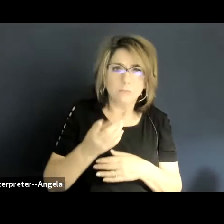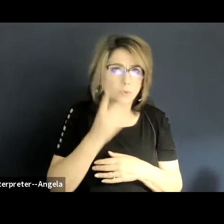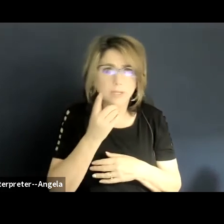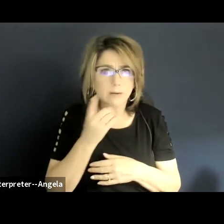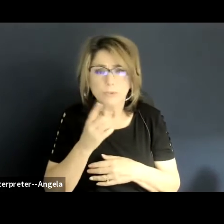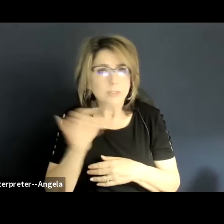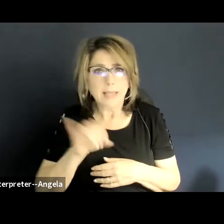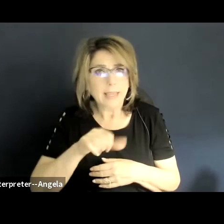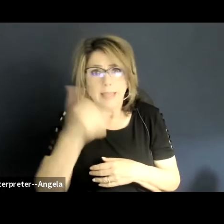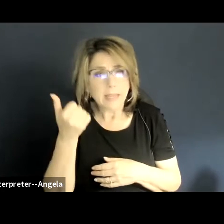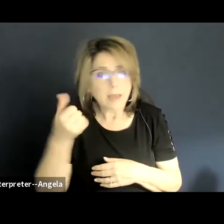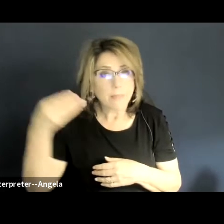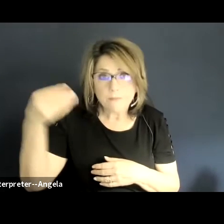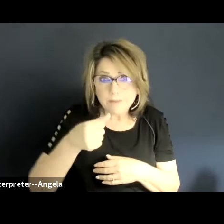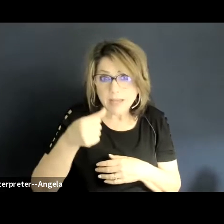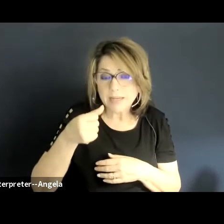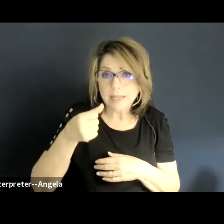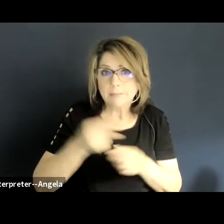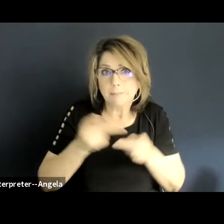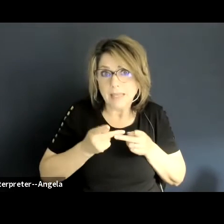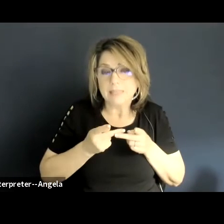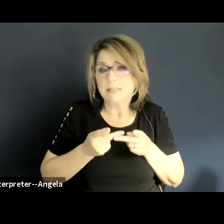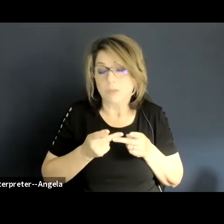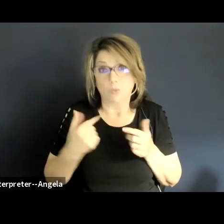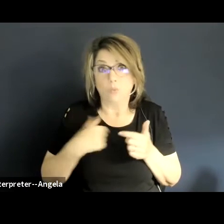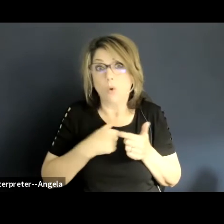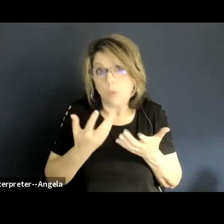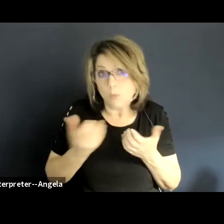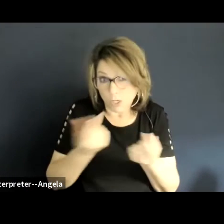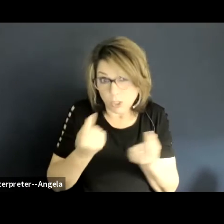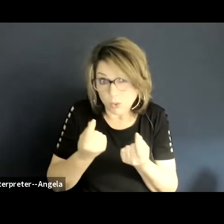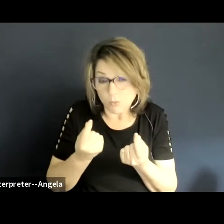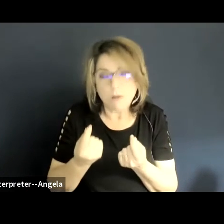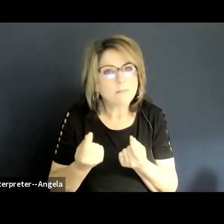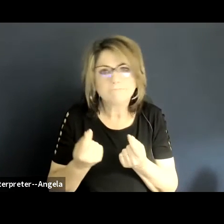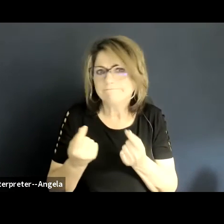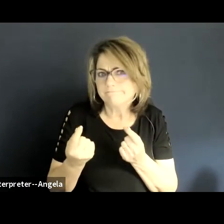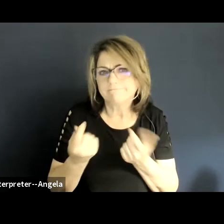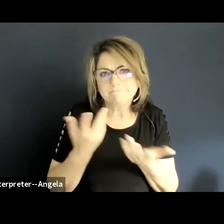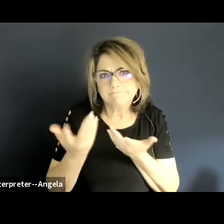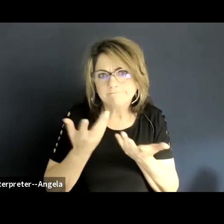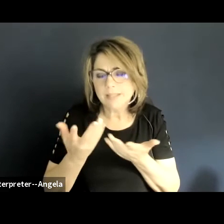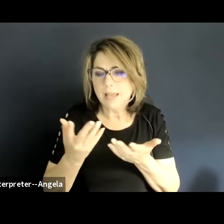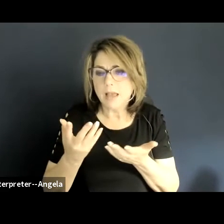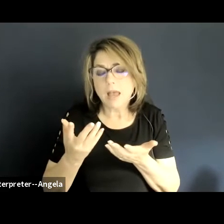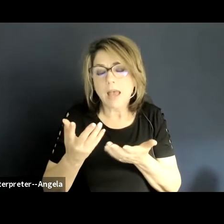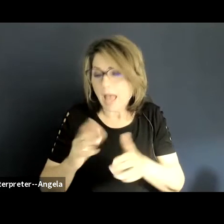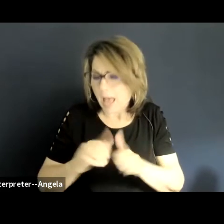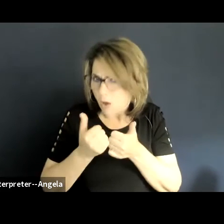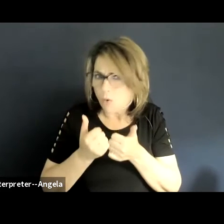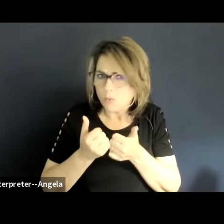funding source, that this is what we want to do. And how can we get support